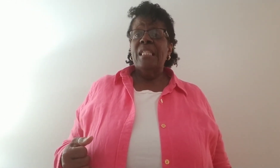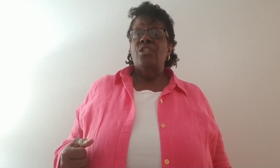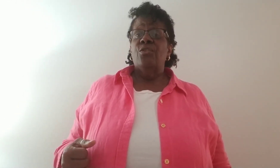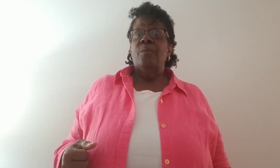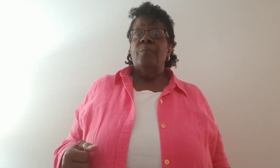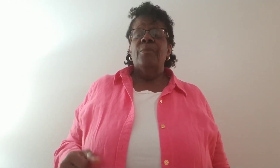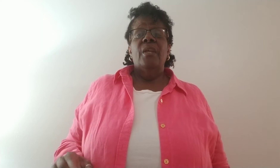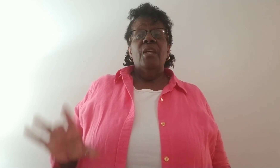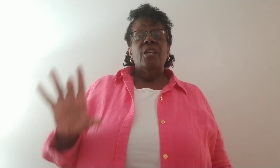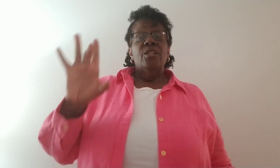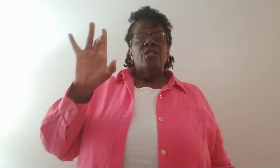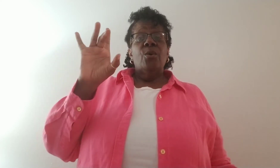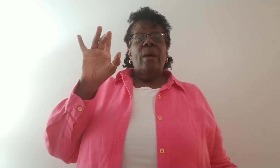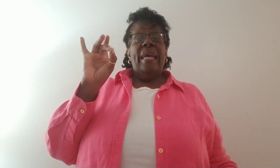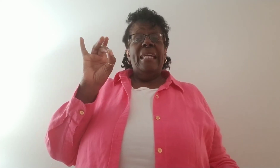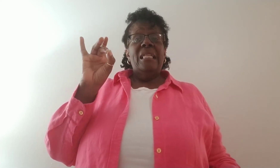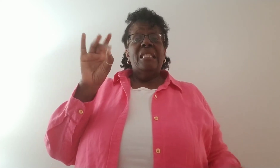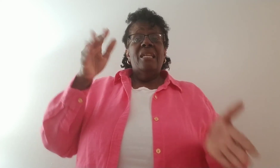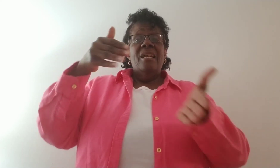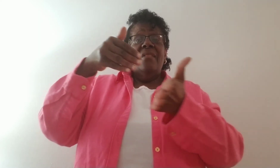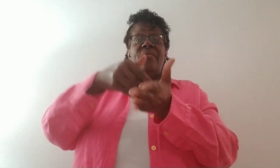8,322. So